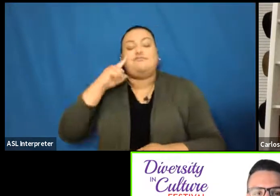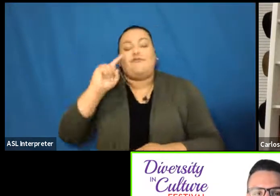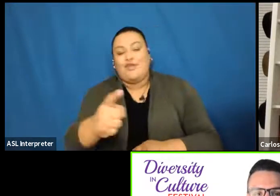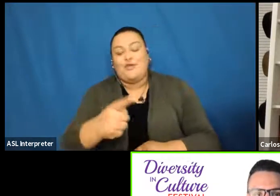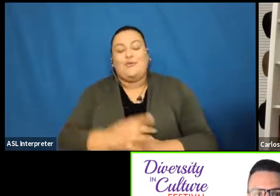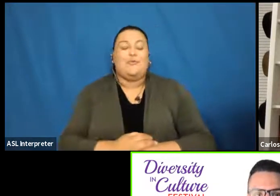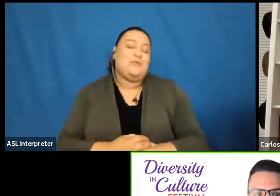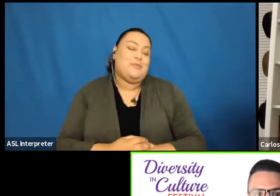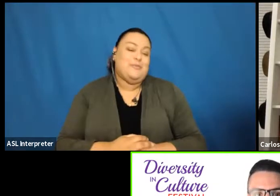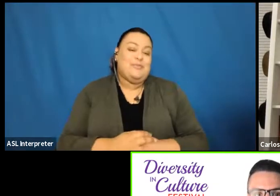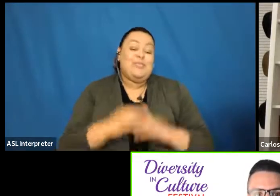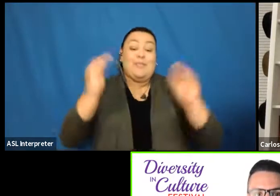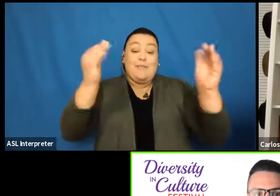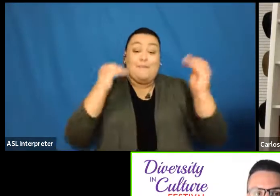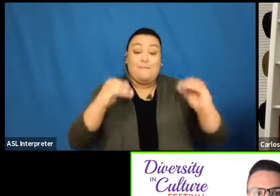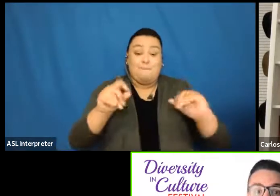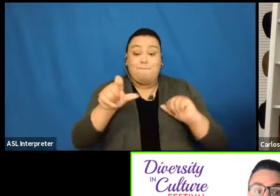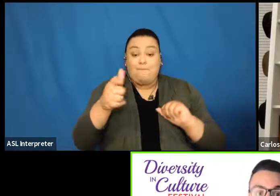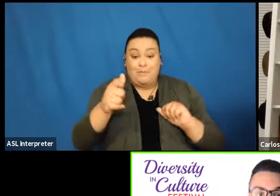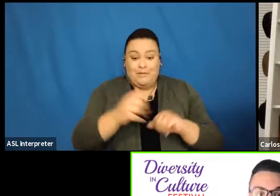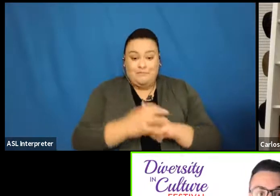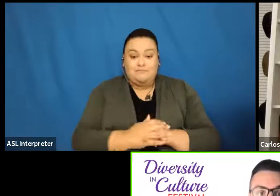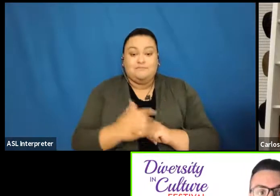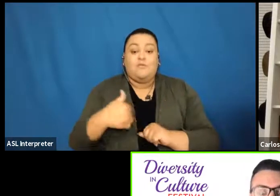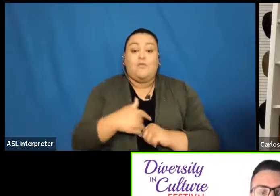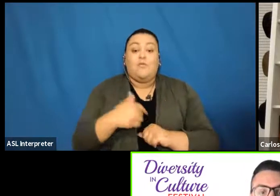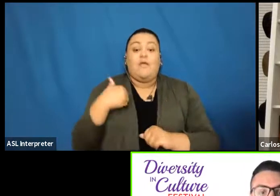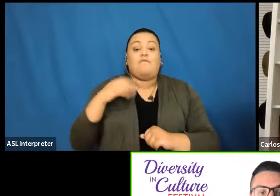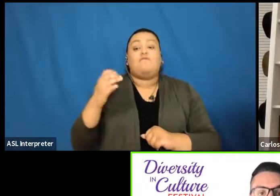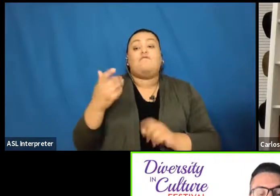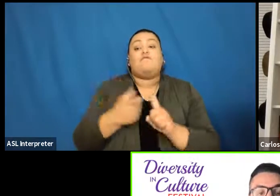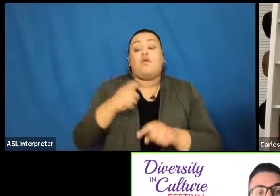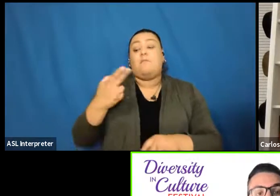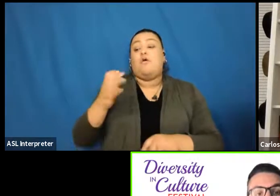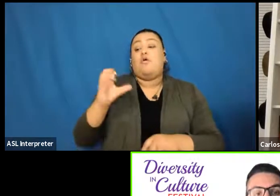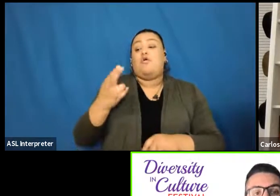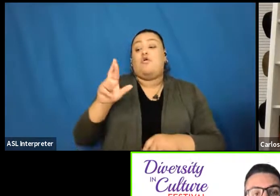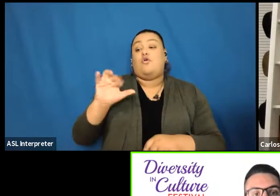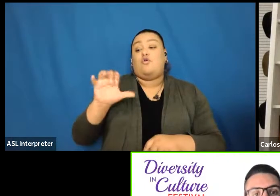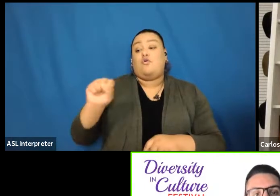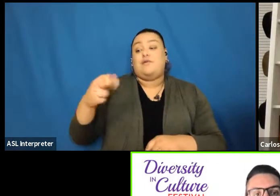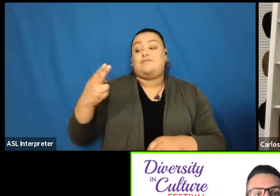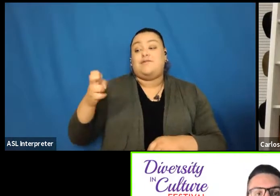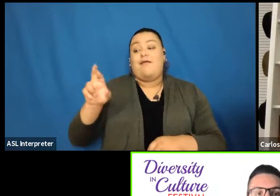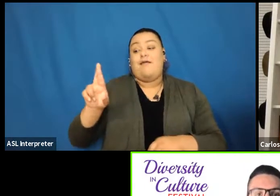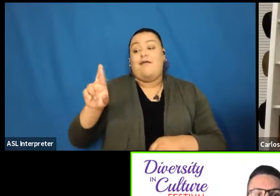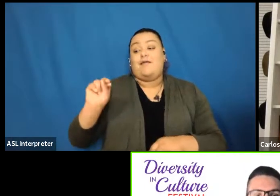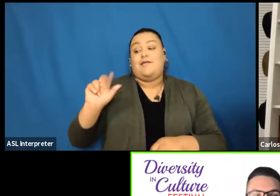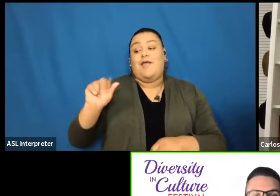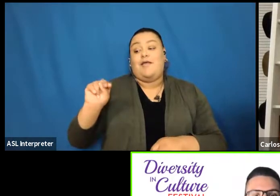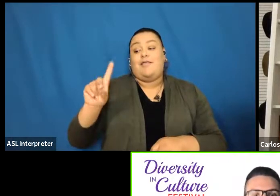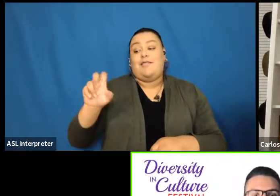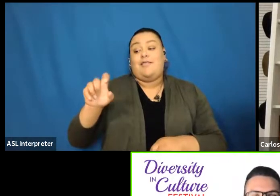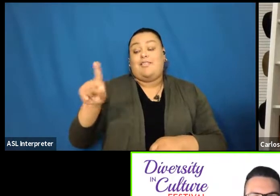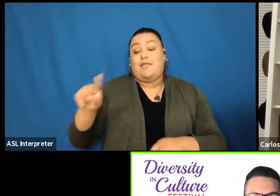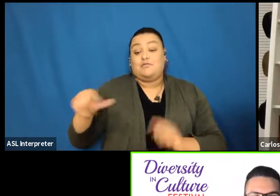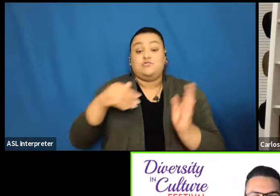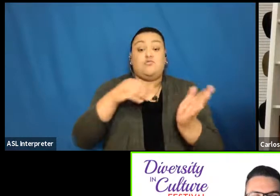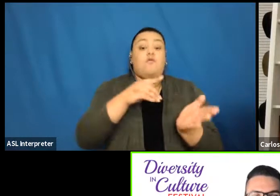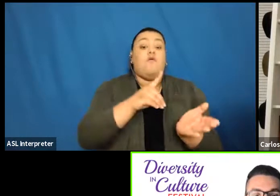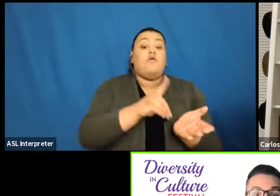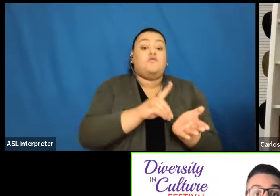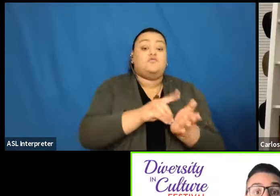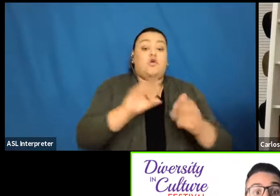we've got, let me see, another question from Chris Hernandez. So he asks, Dr. Munoz, is there a